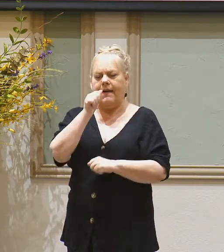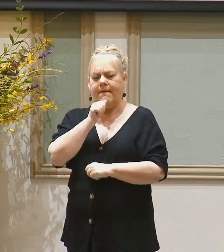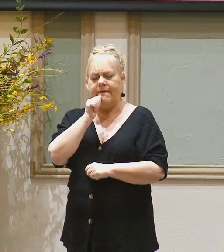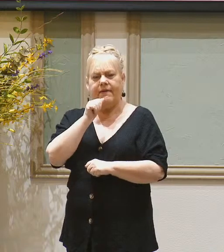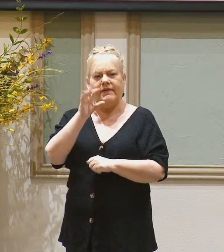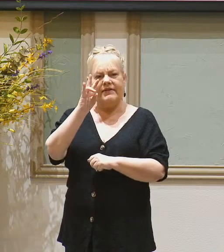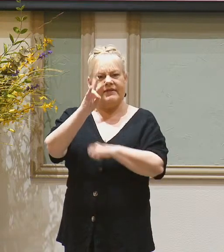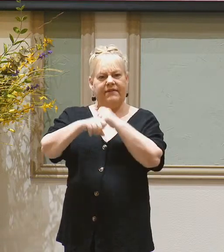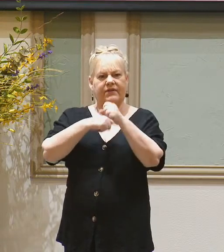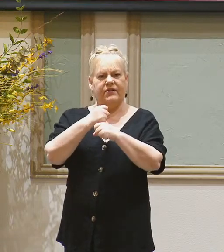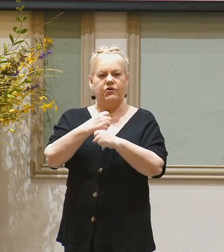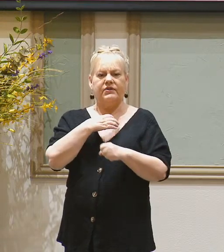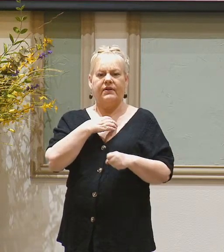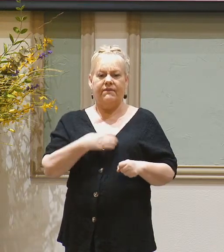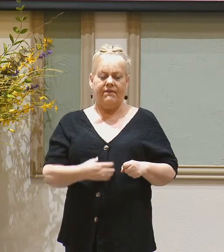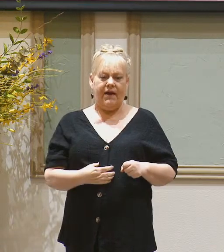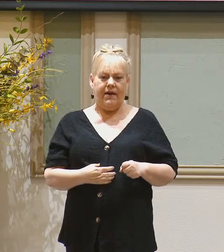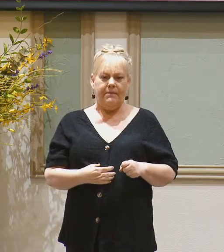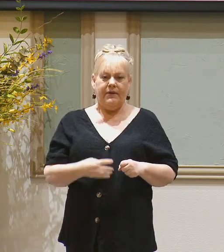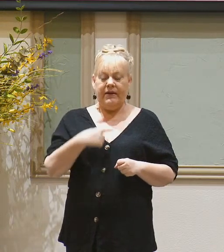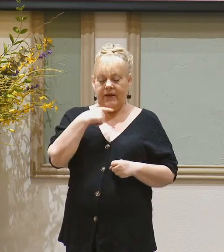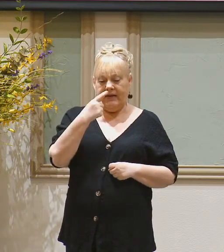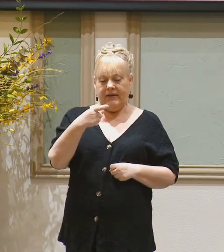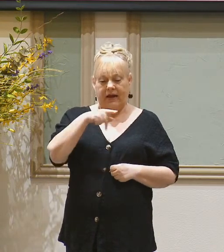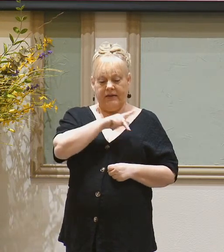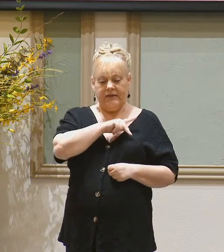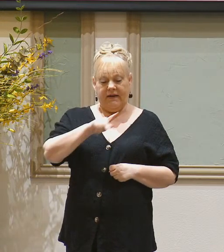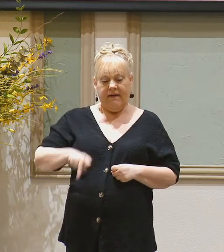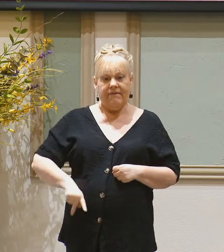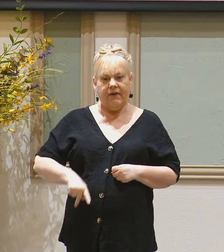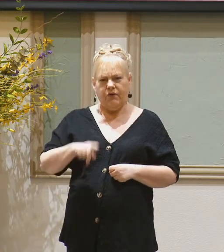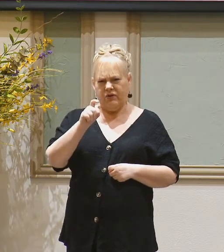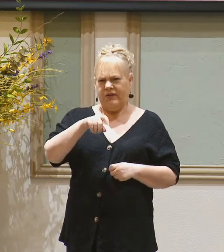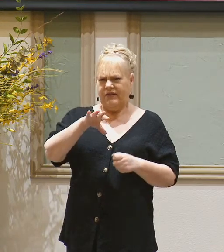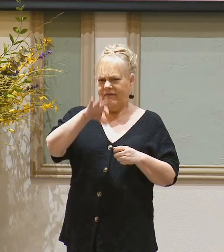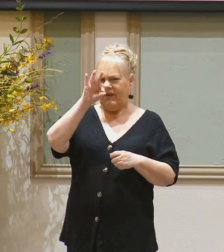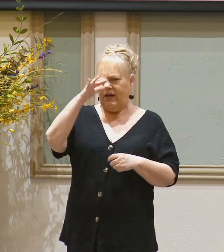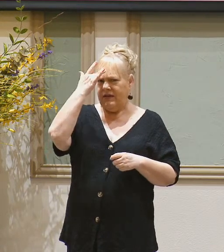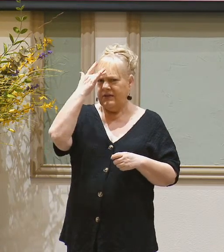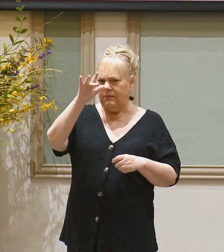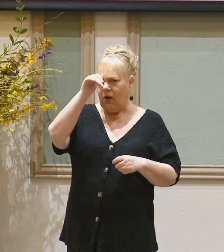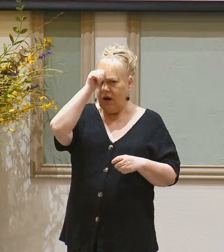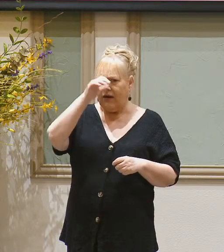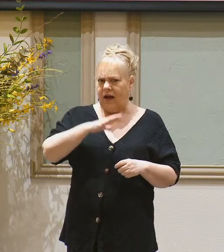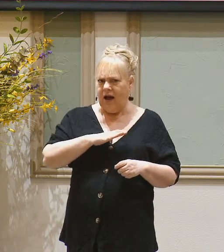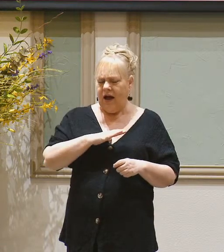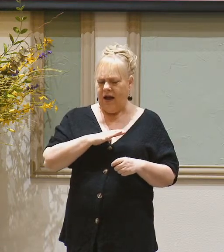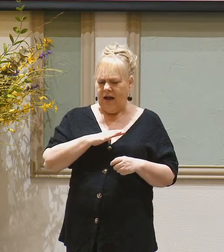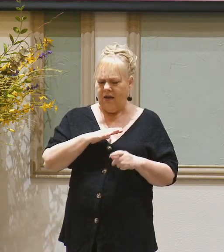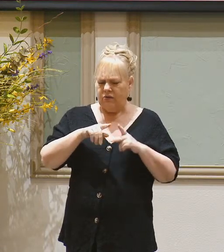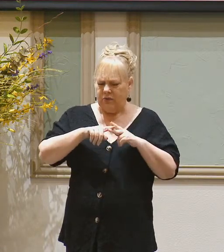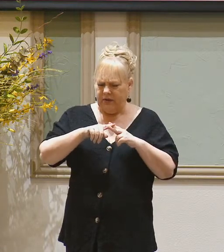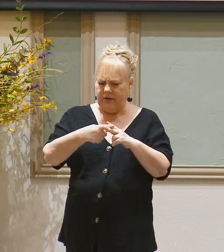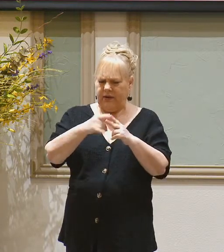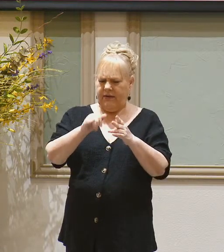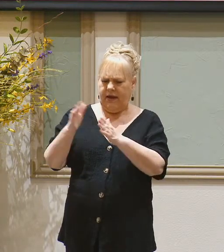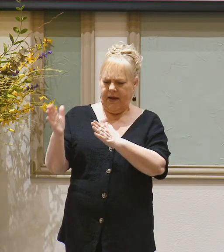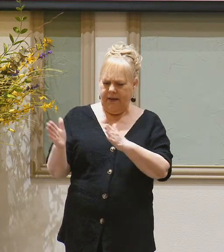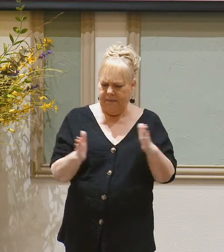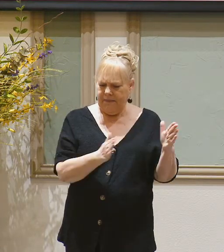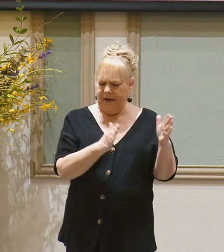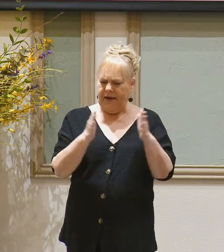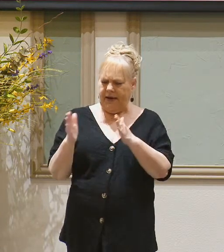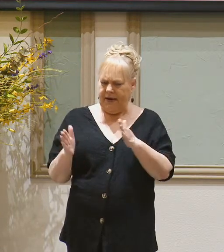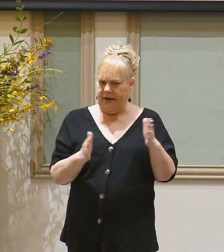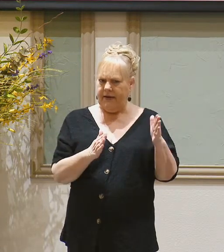famine. He tells Pharaoh, you need to find a really smart guy to implement this plan and then see it